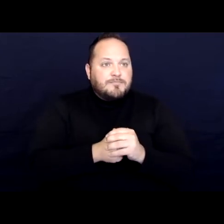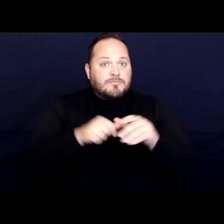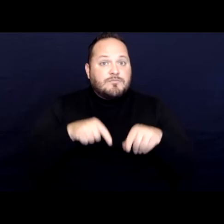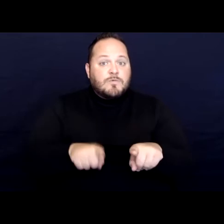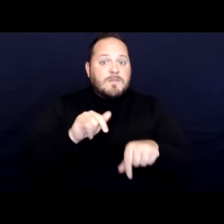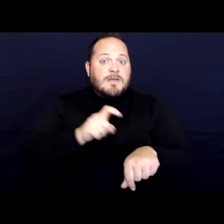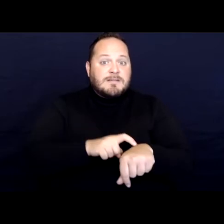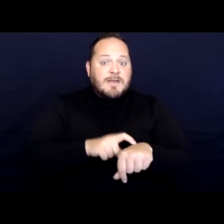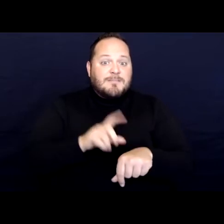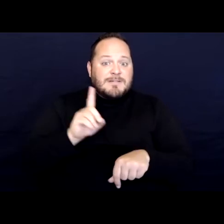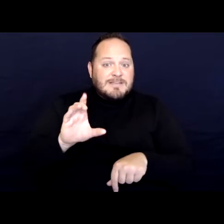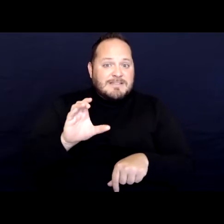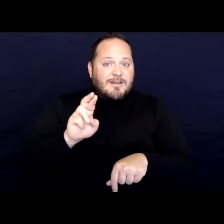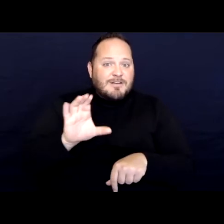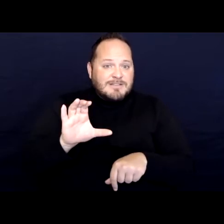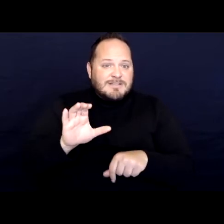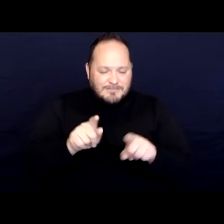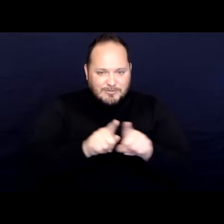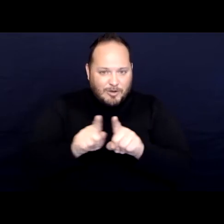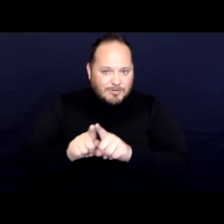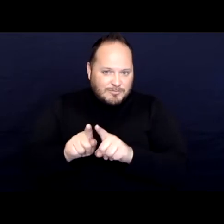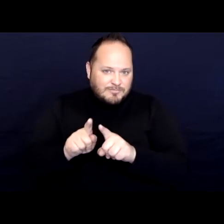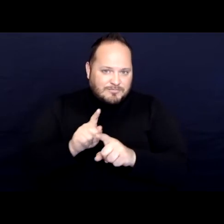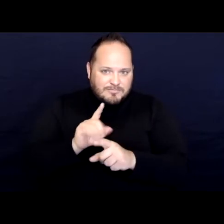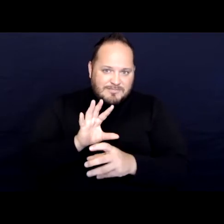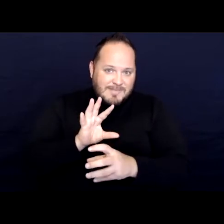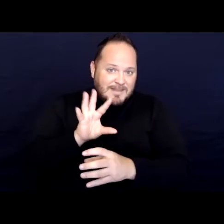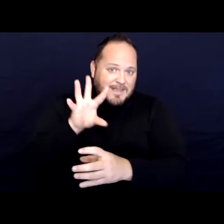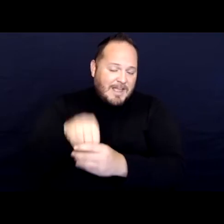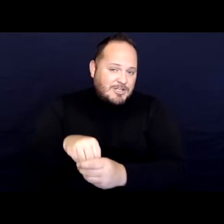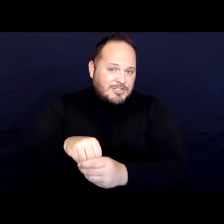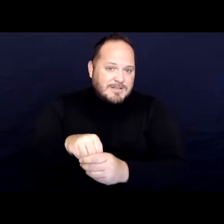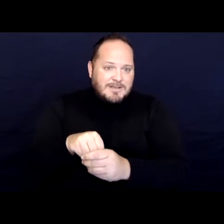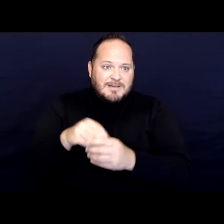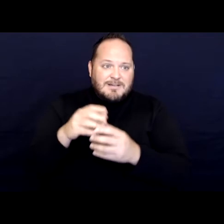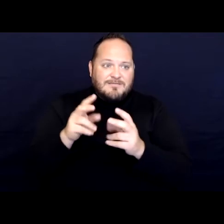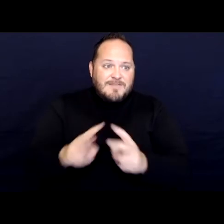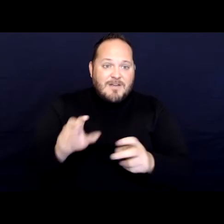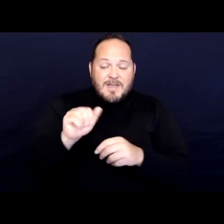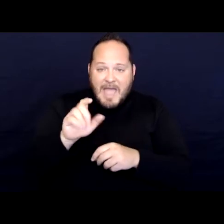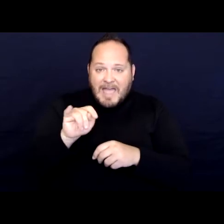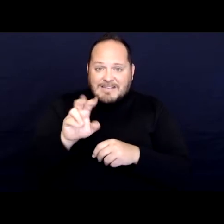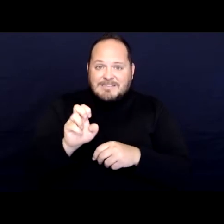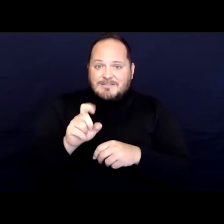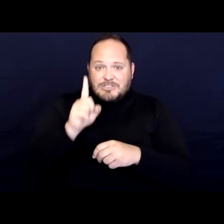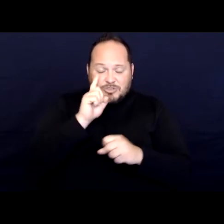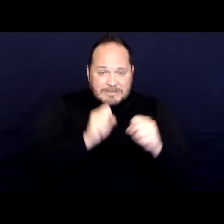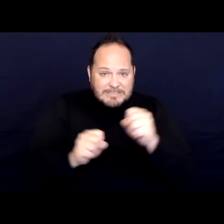DCRC was also engaged in a very active strategic planning process,